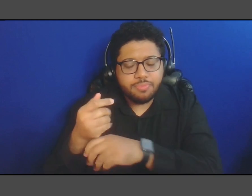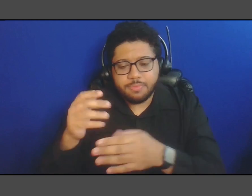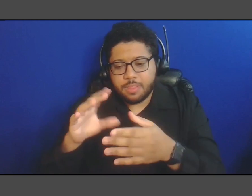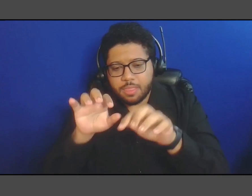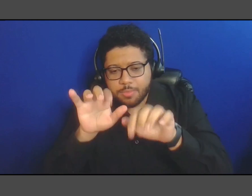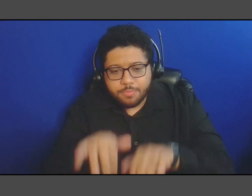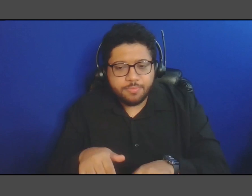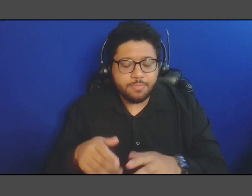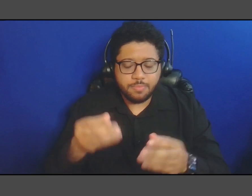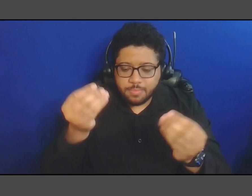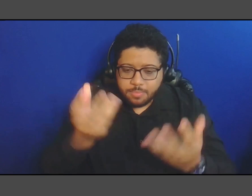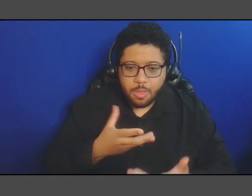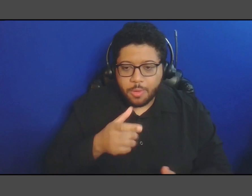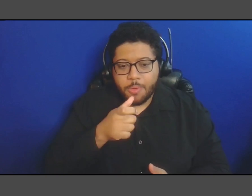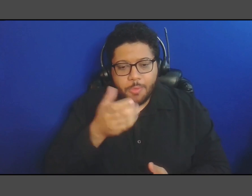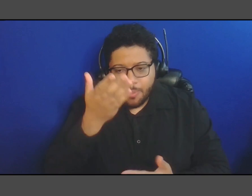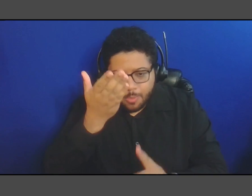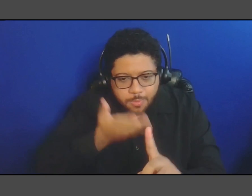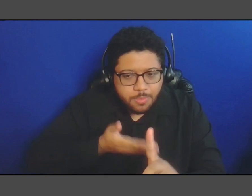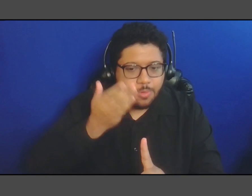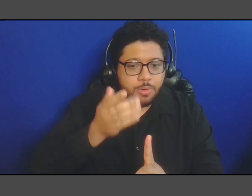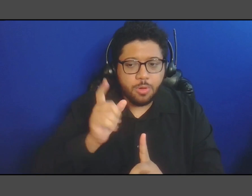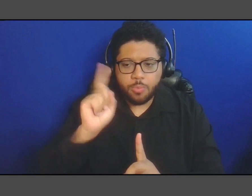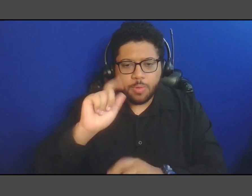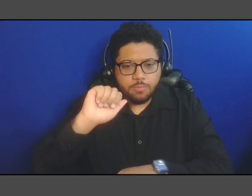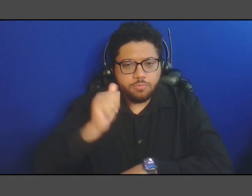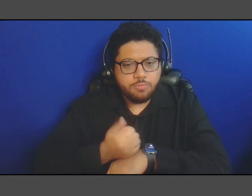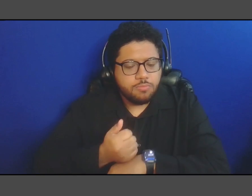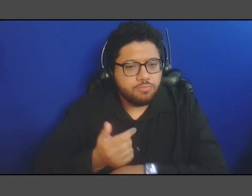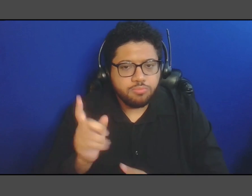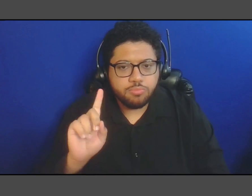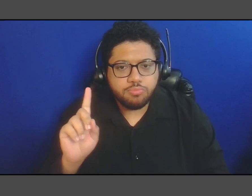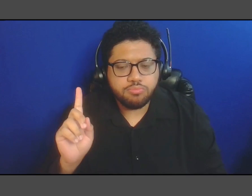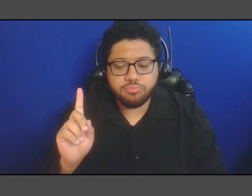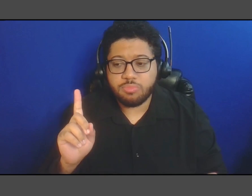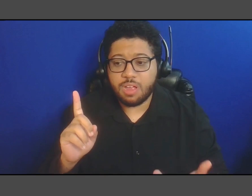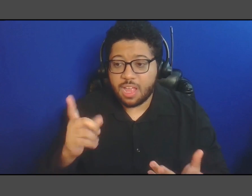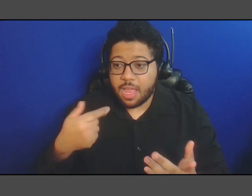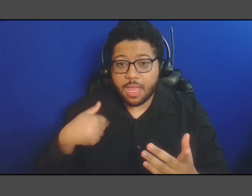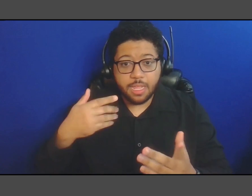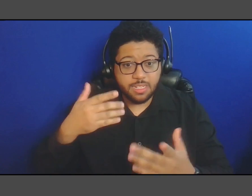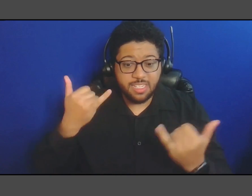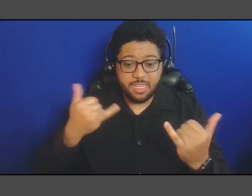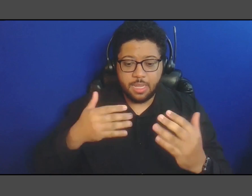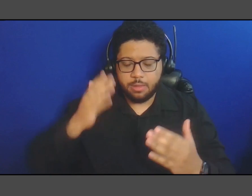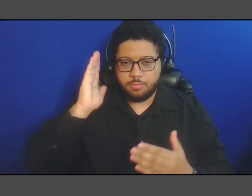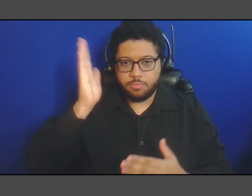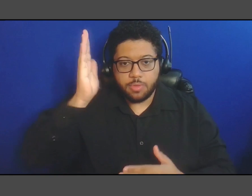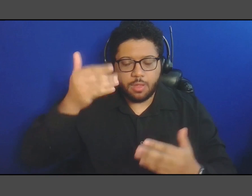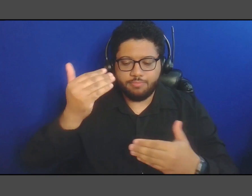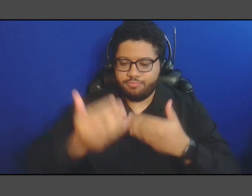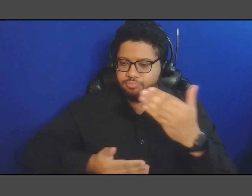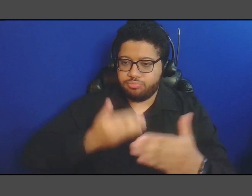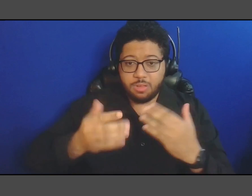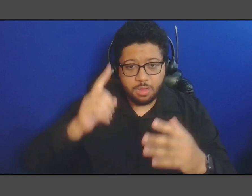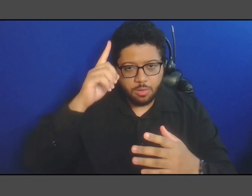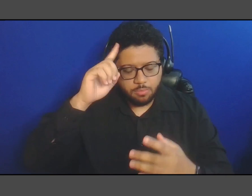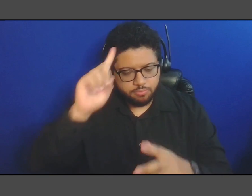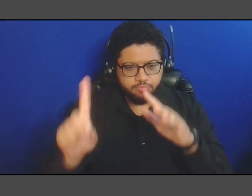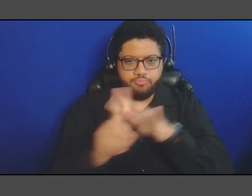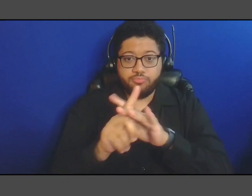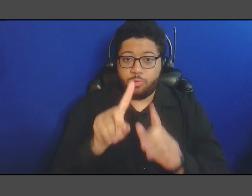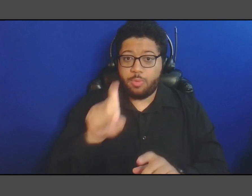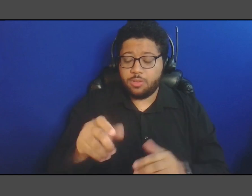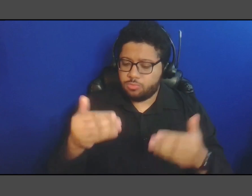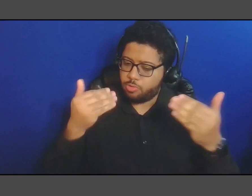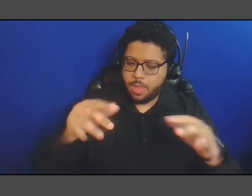where you are. And we would, as the conversation goes on, love to take your questions. It is really energizing